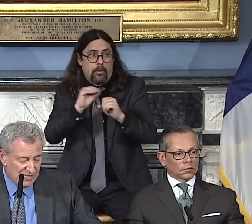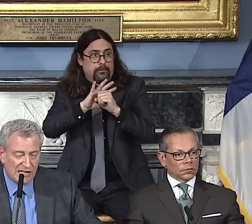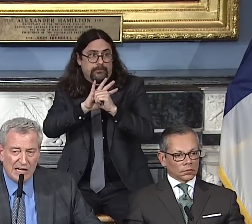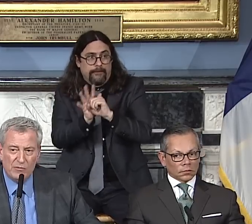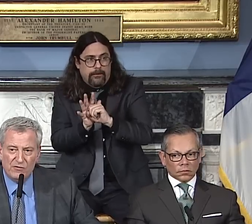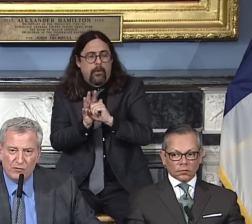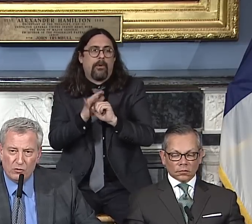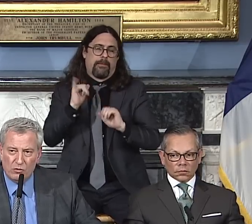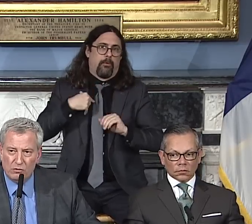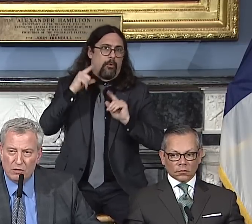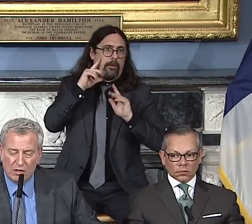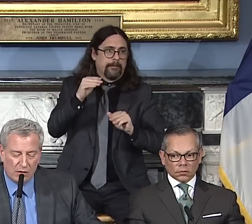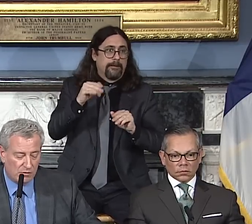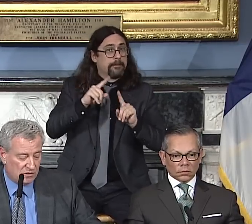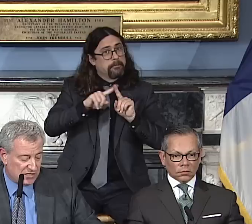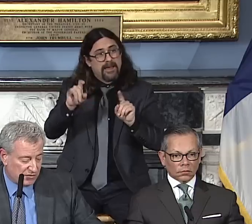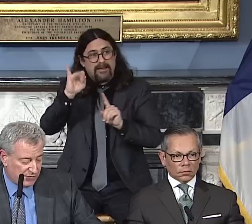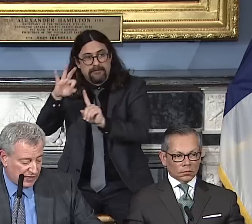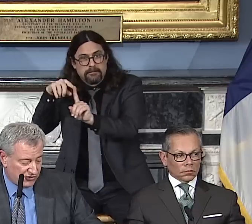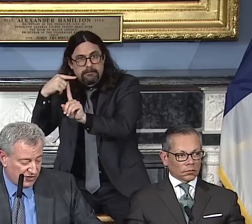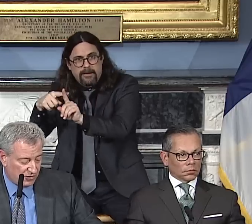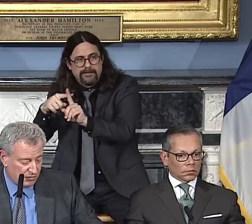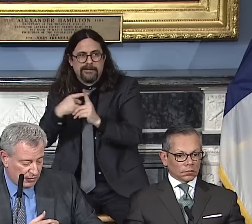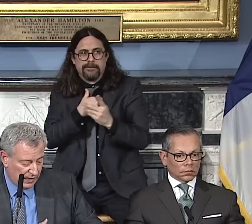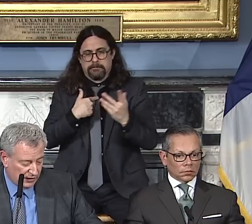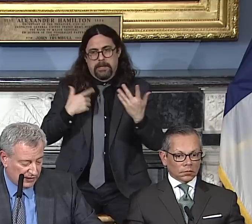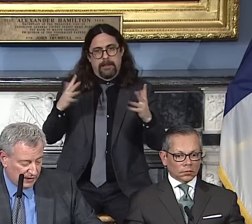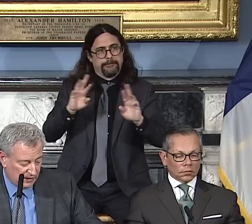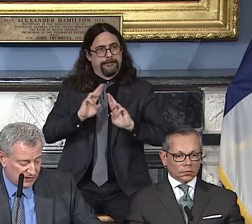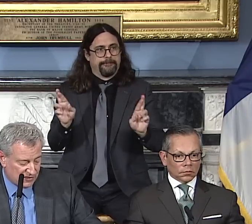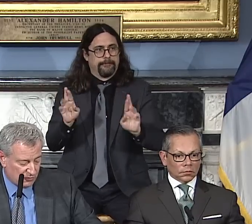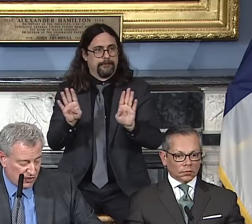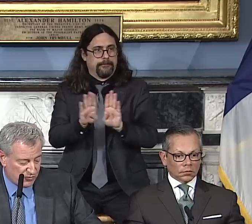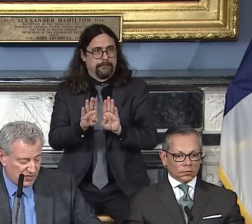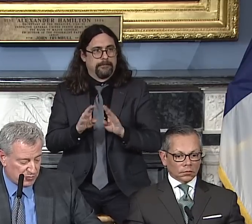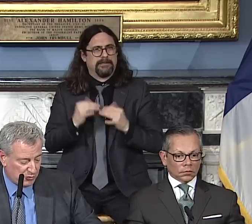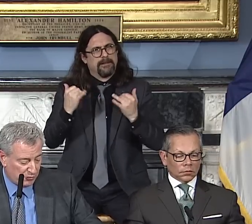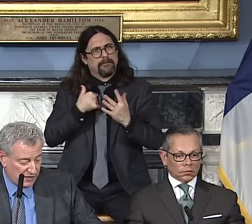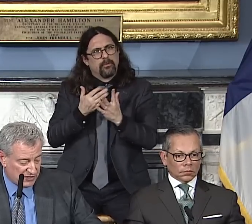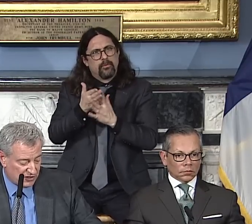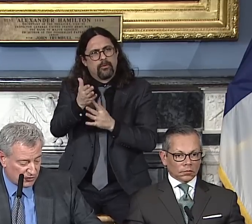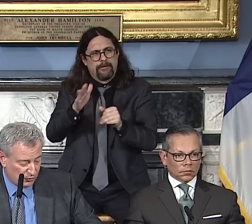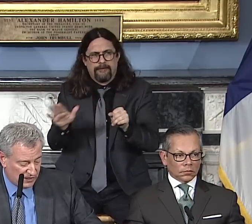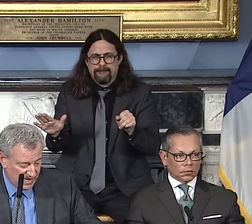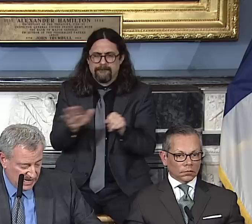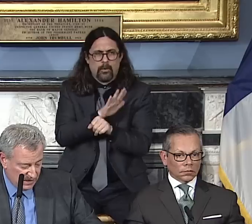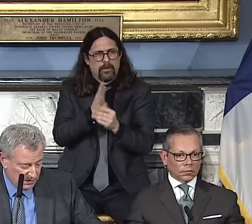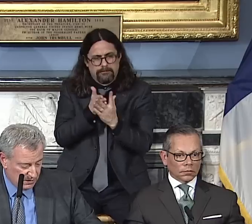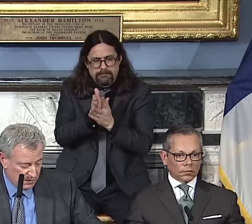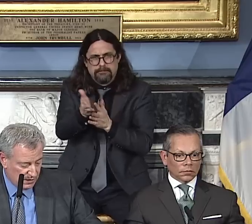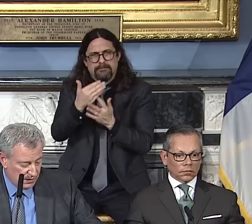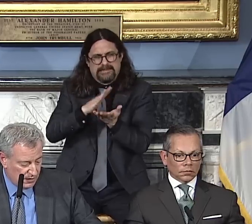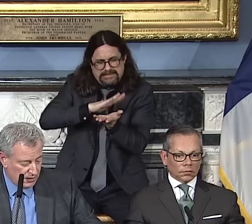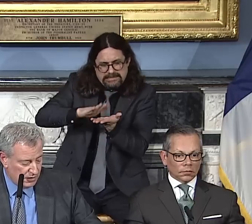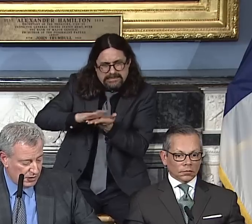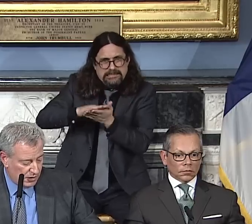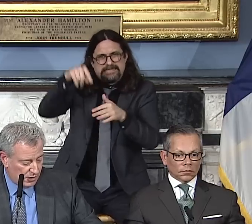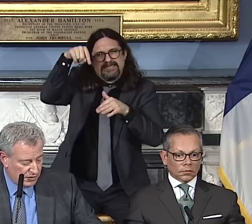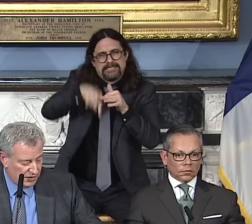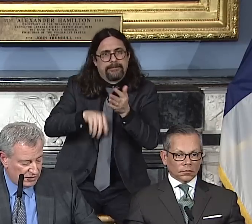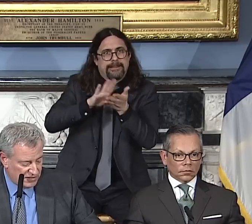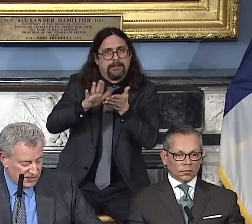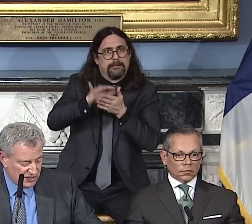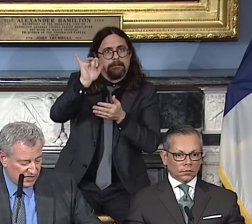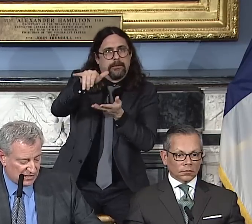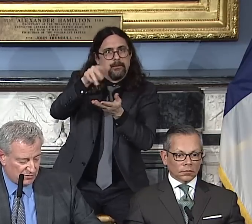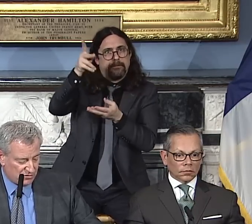In the meantime, the full disinfection and cleanliness regimen is put in place in the school today.